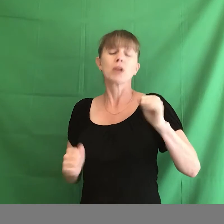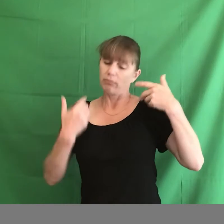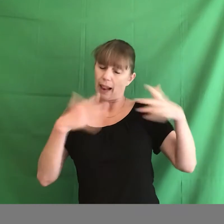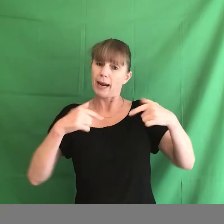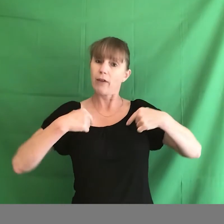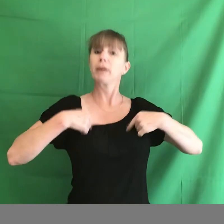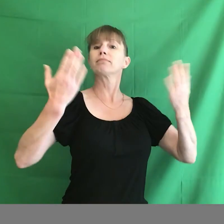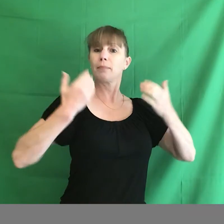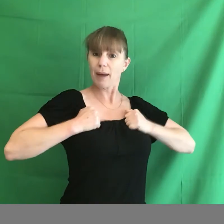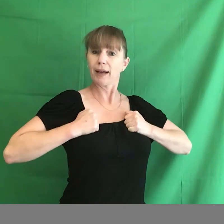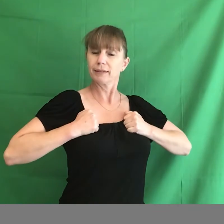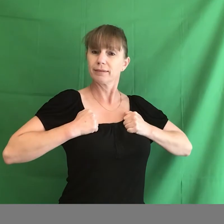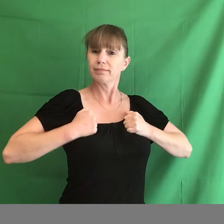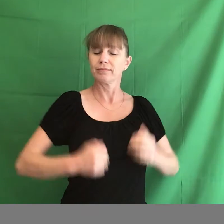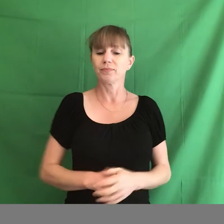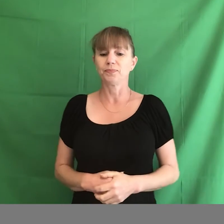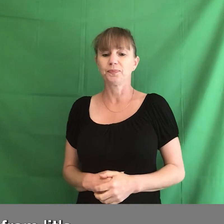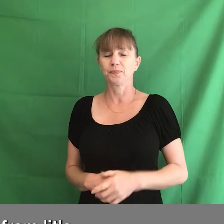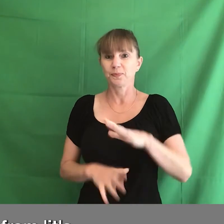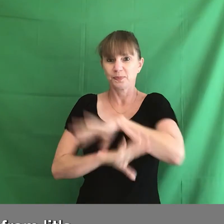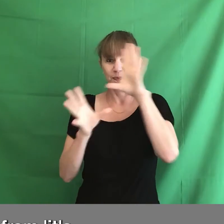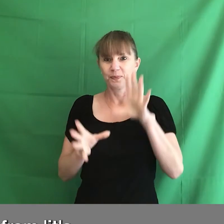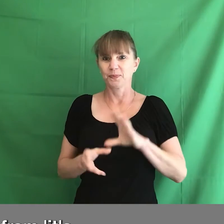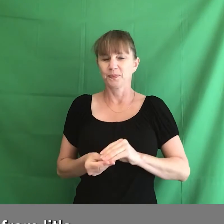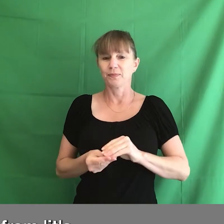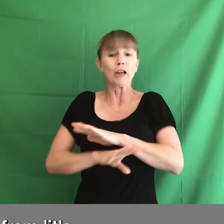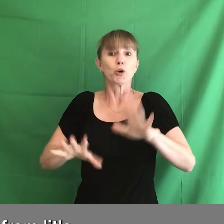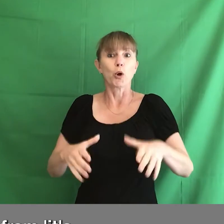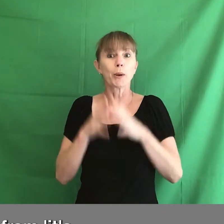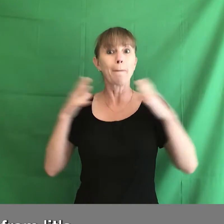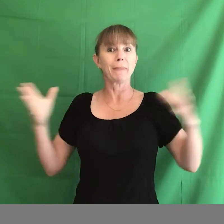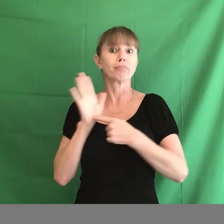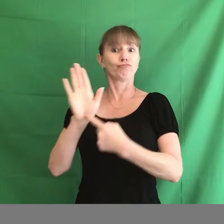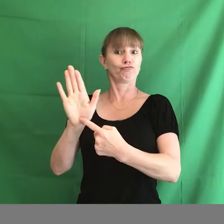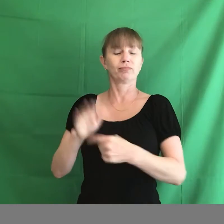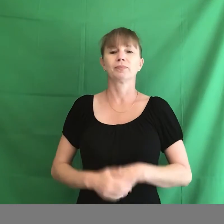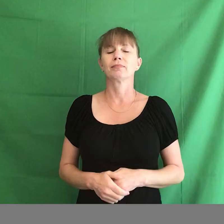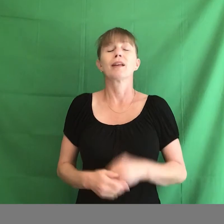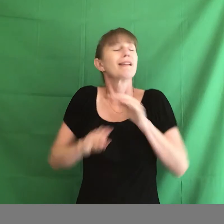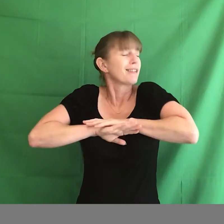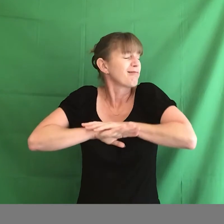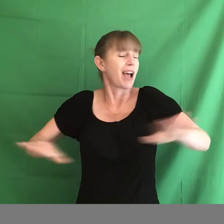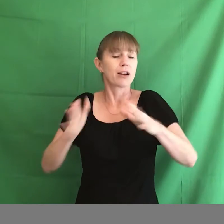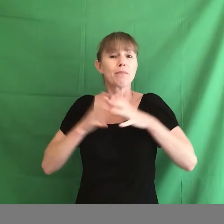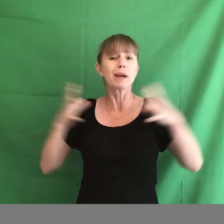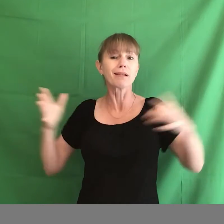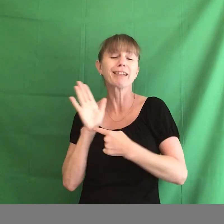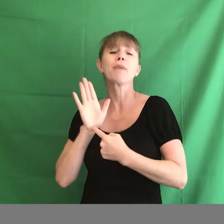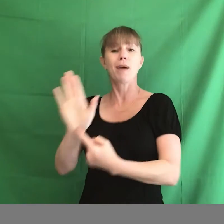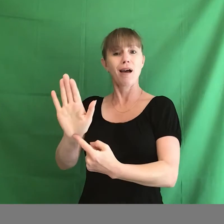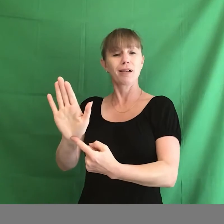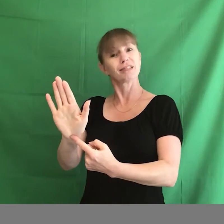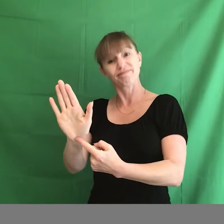just leave me to mine. Let's sing all of that from It's Not a Big Statement. Here we go. It's not a